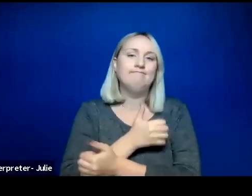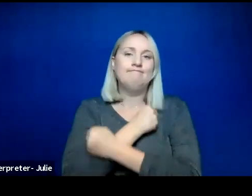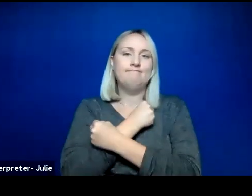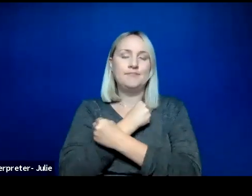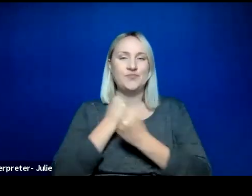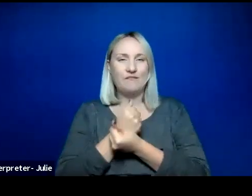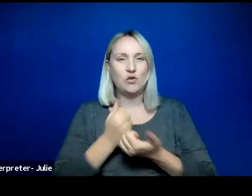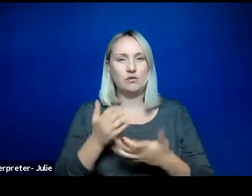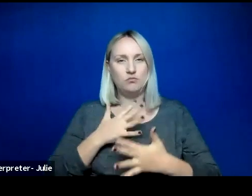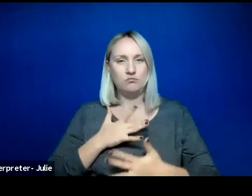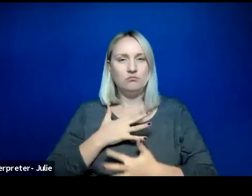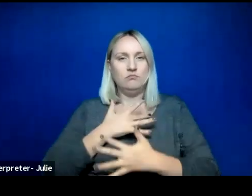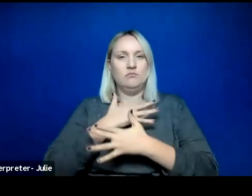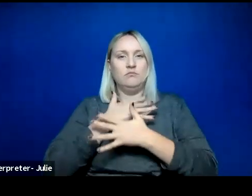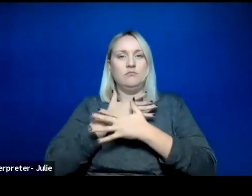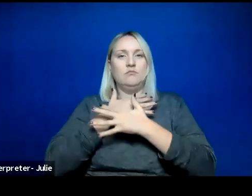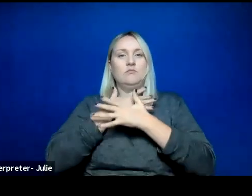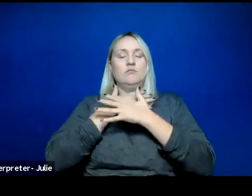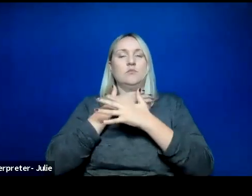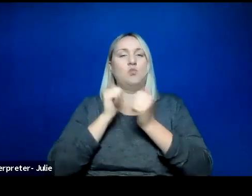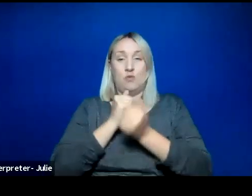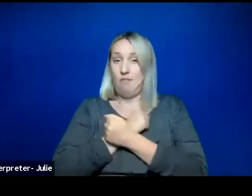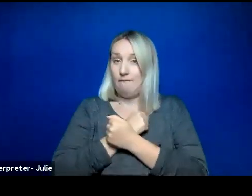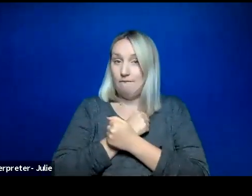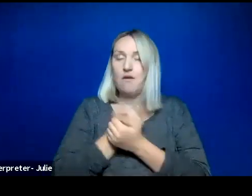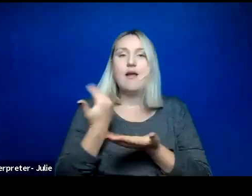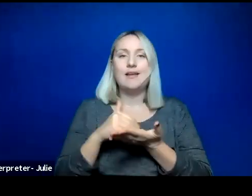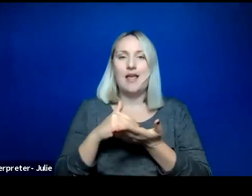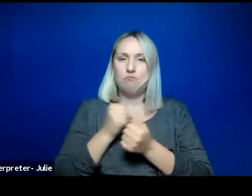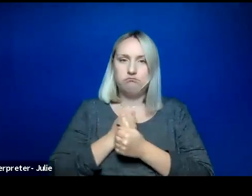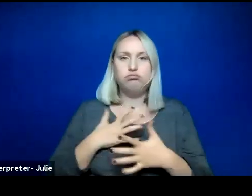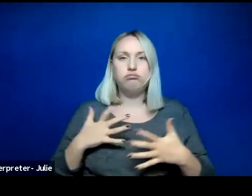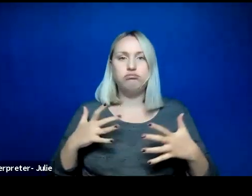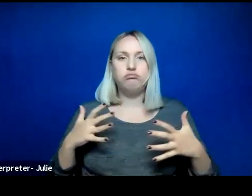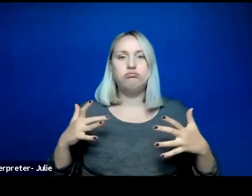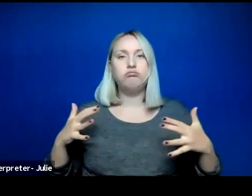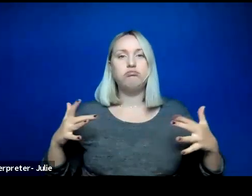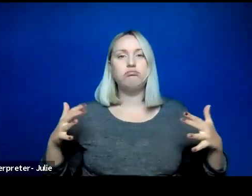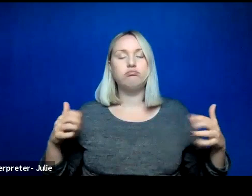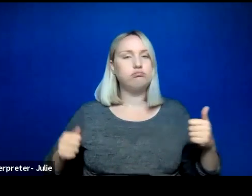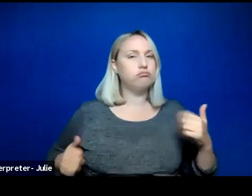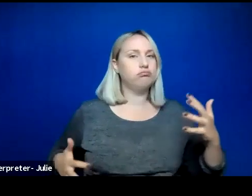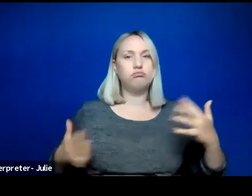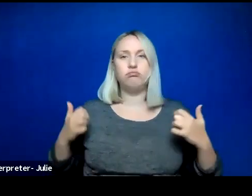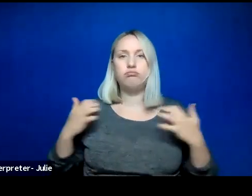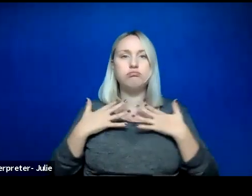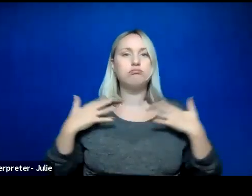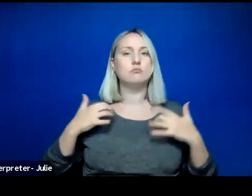squeezing you tightly with love. 1 more, expand, grow in all directions.